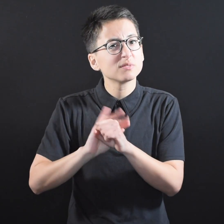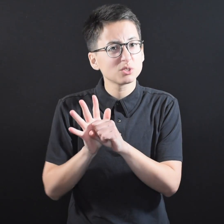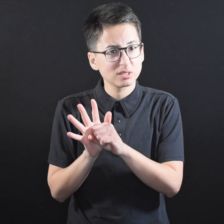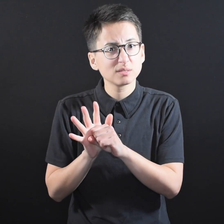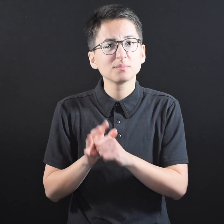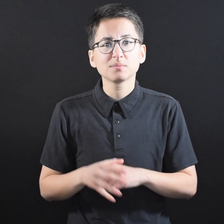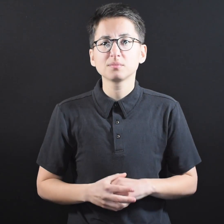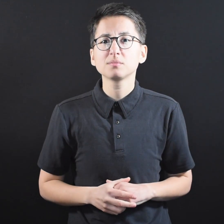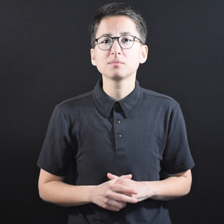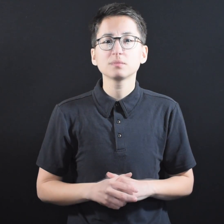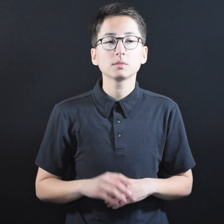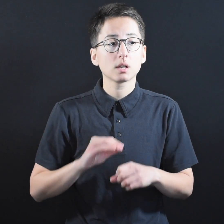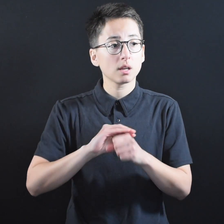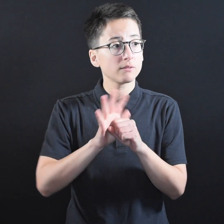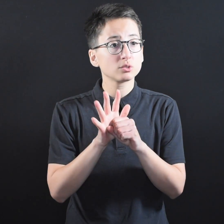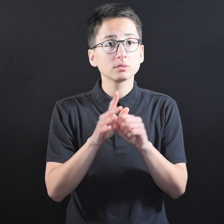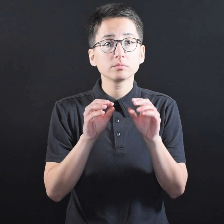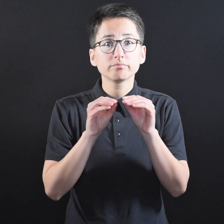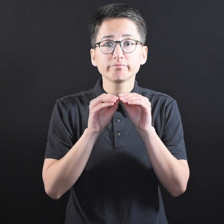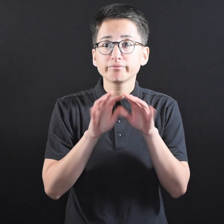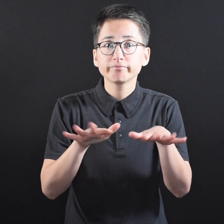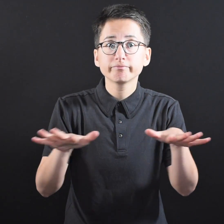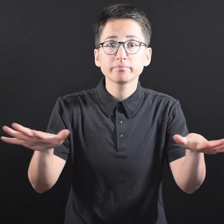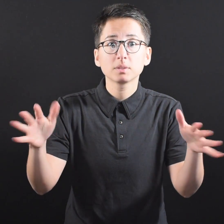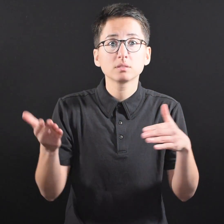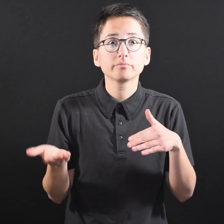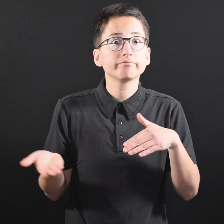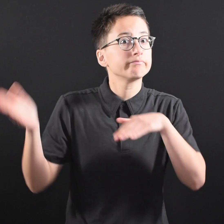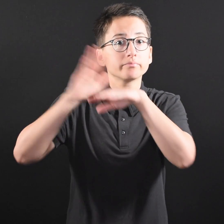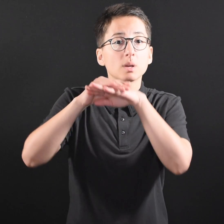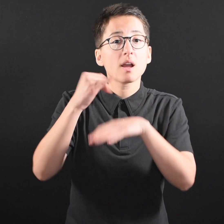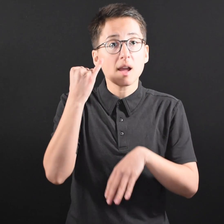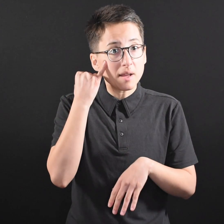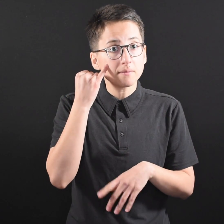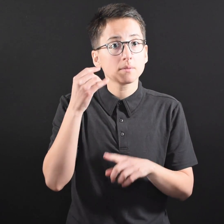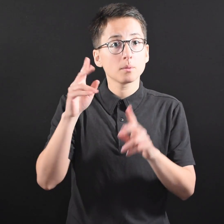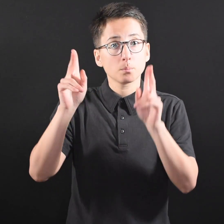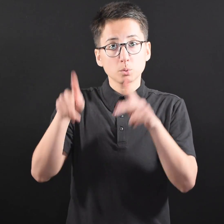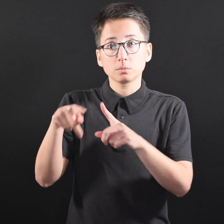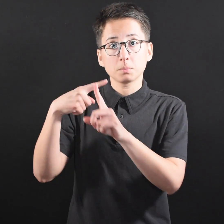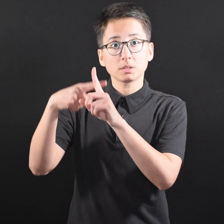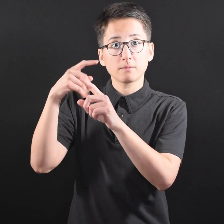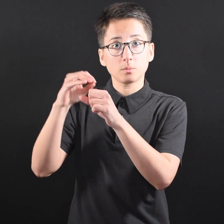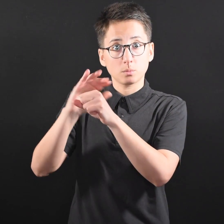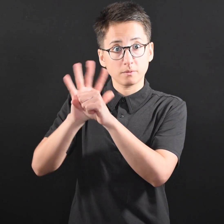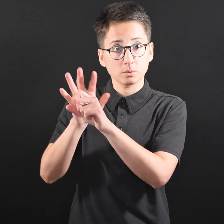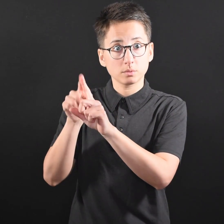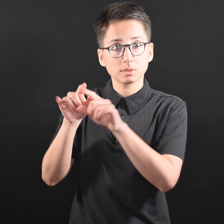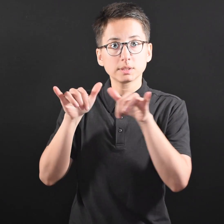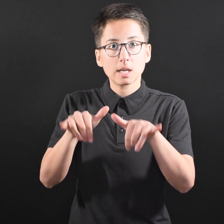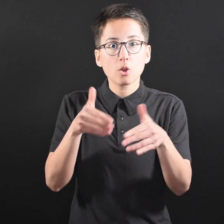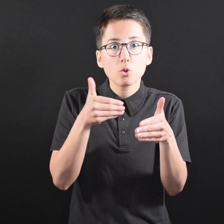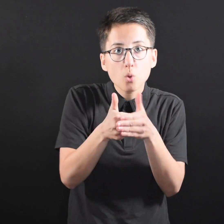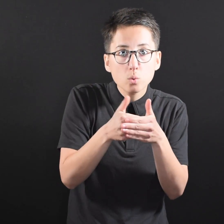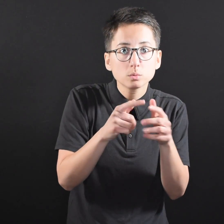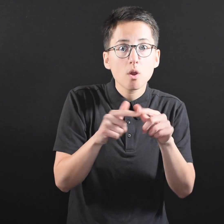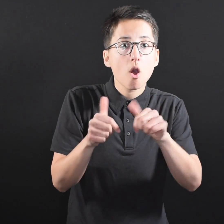of the virus. The chance of spreading the virus is greater the longer an infected person is close to